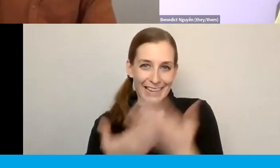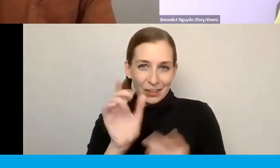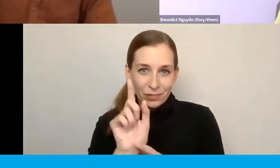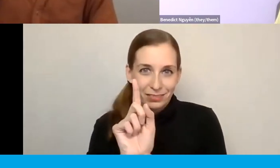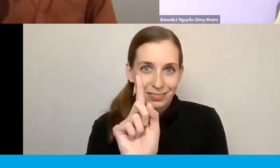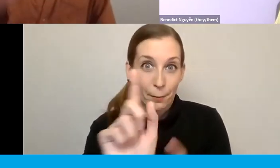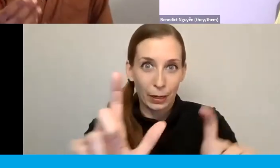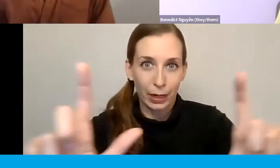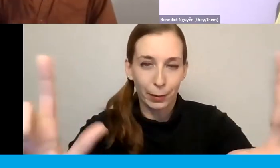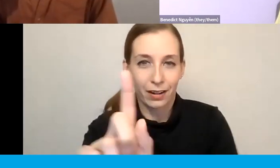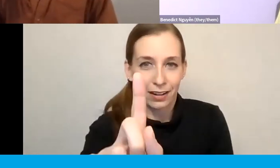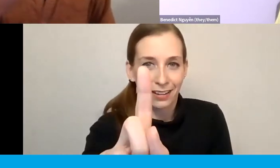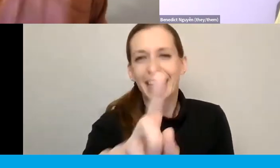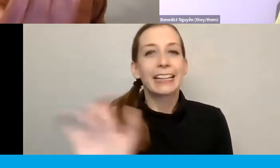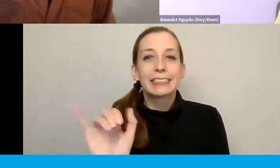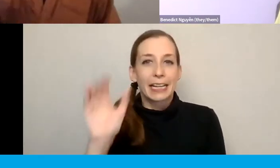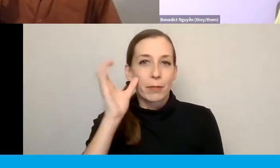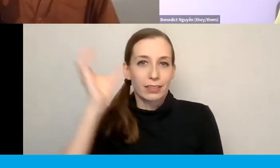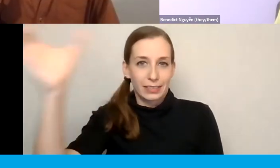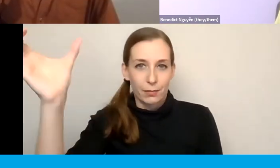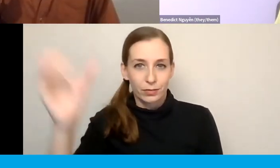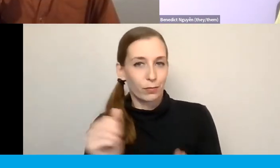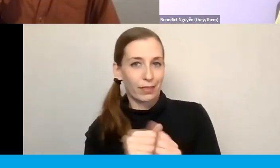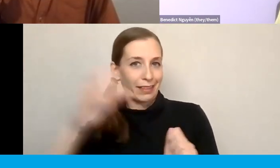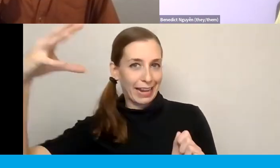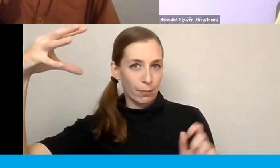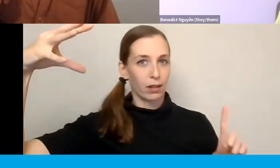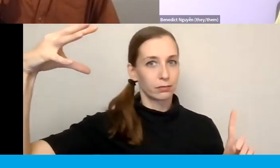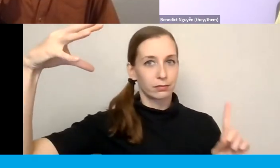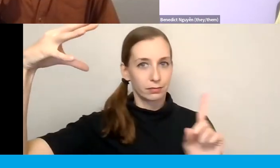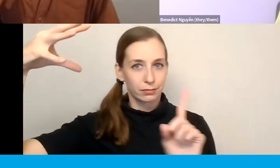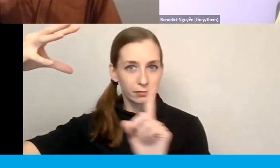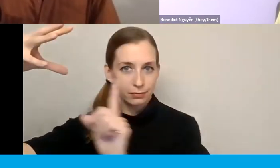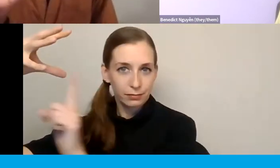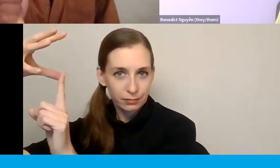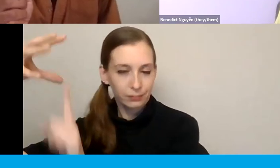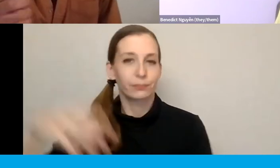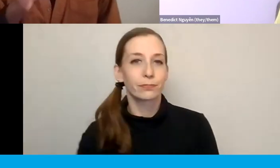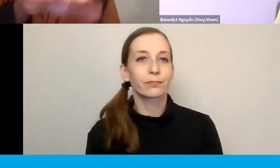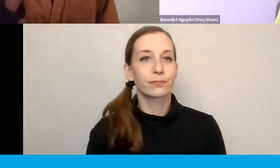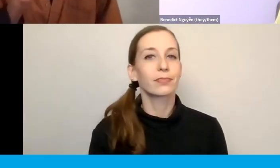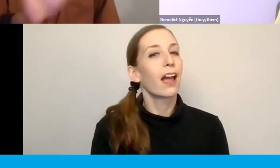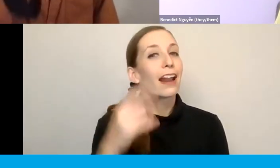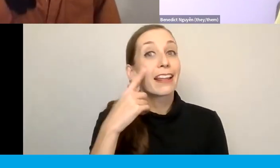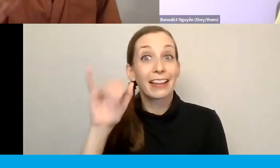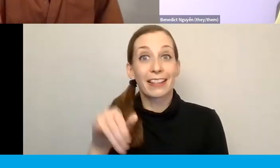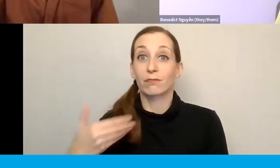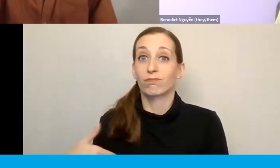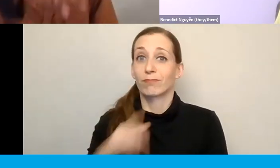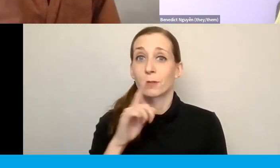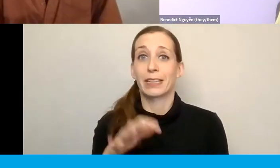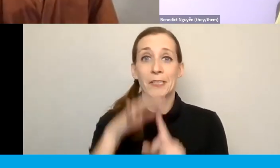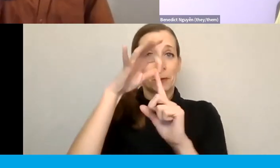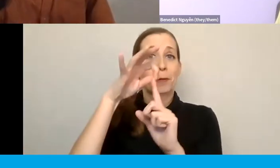gets small again. Like that's something that is really unique in this circumstance